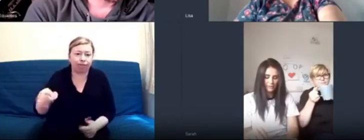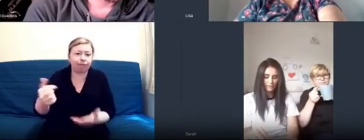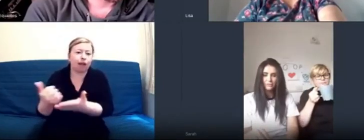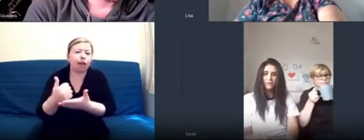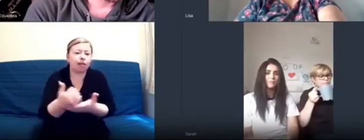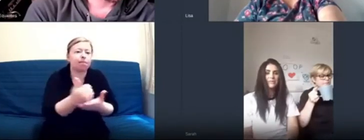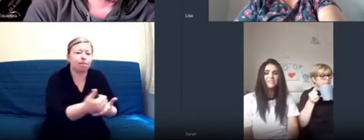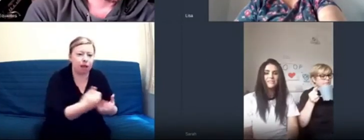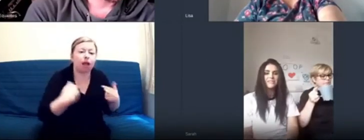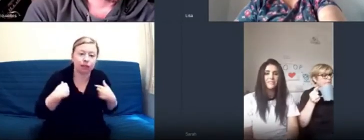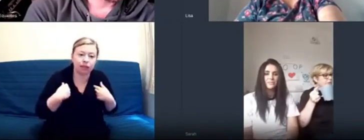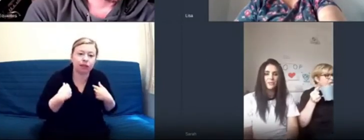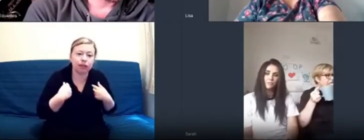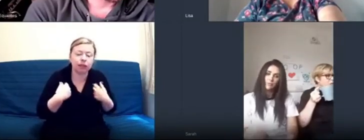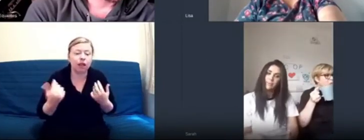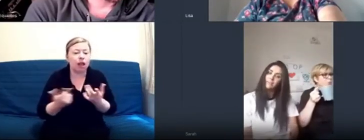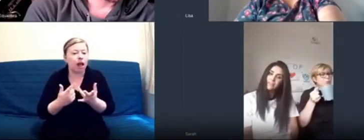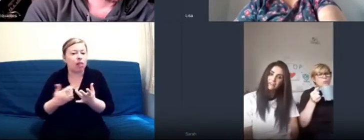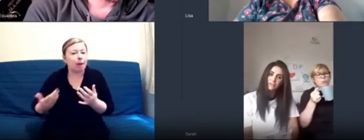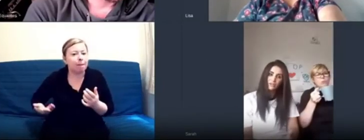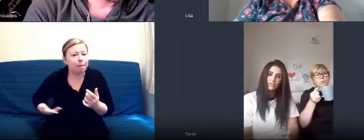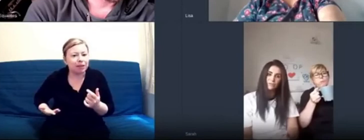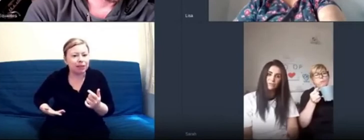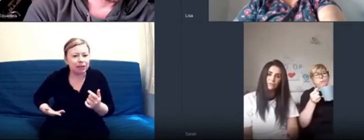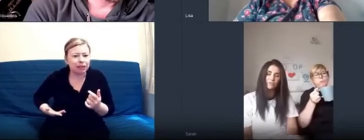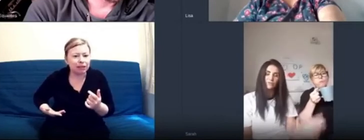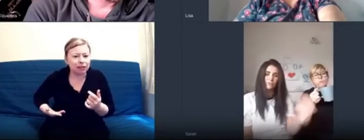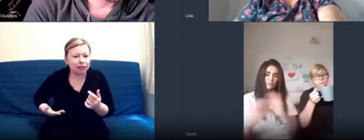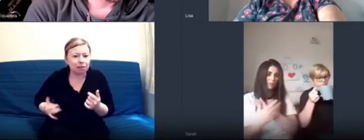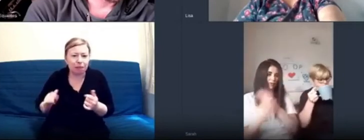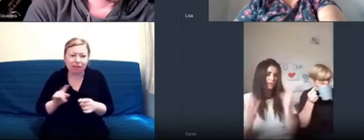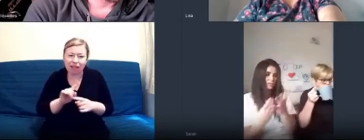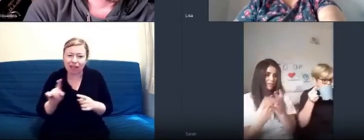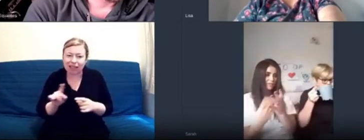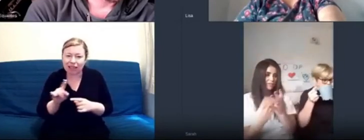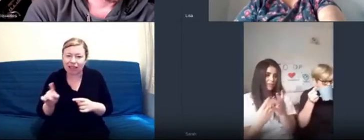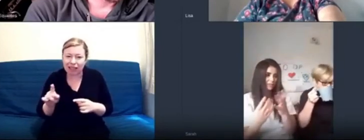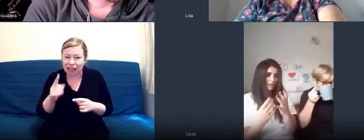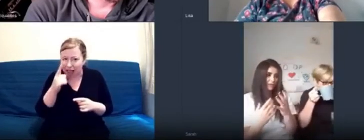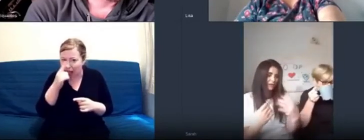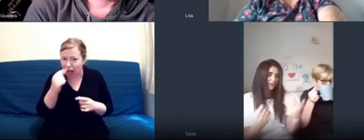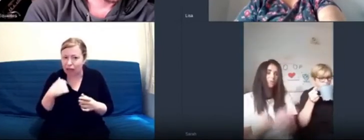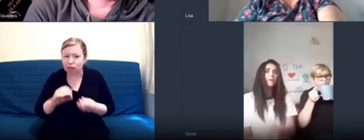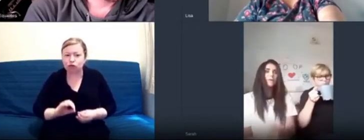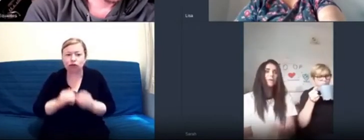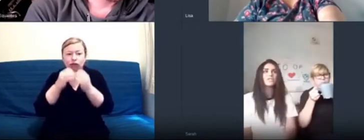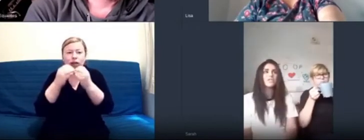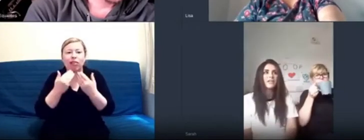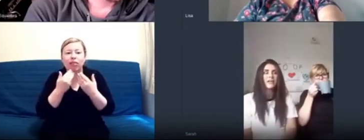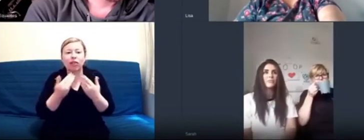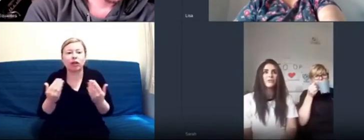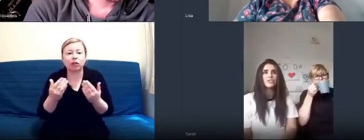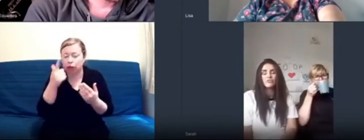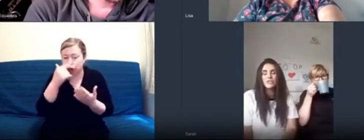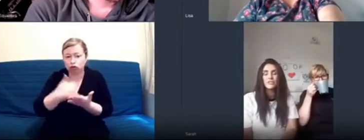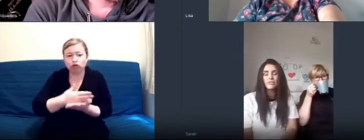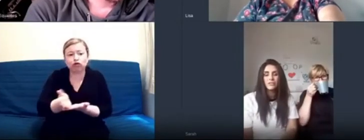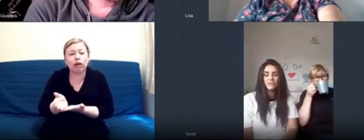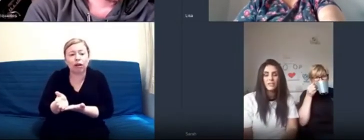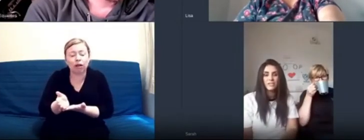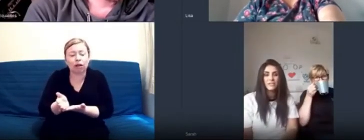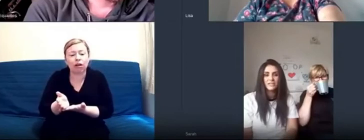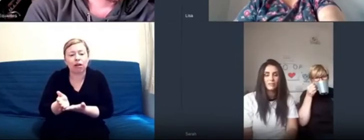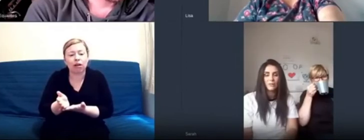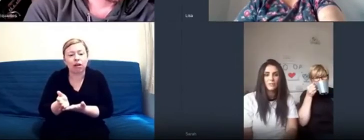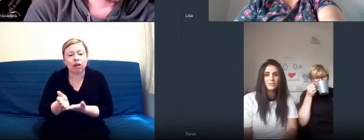had other businesses, which maybe if later, if it's okay with you, if I maybe put a thank you together and you could maybe share it. And we just